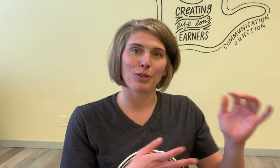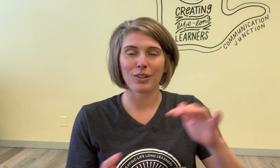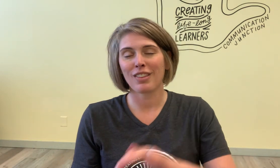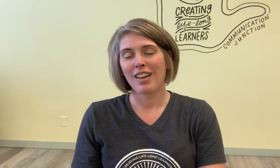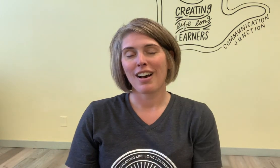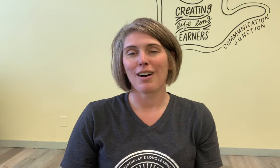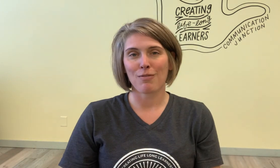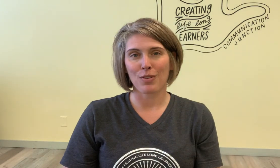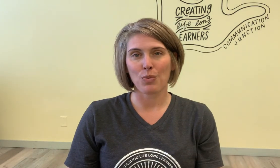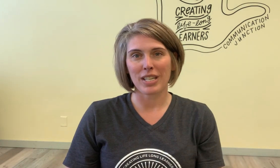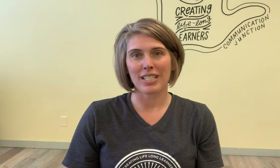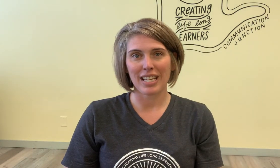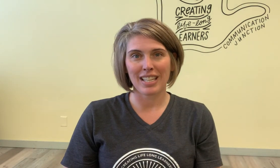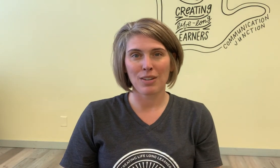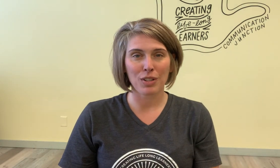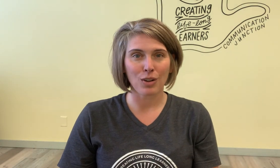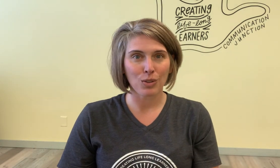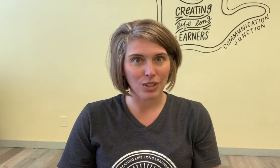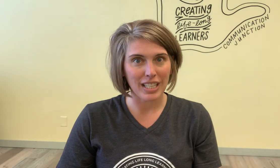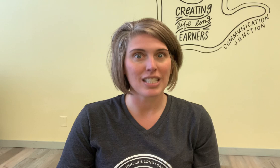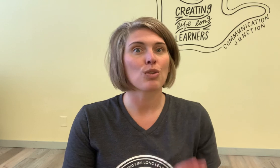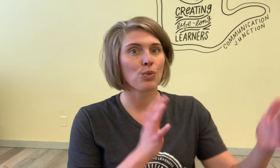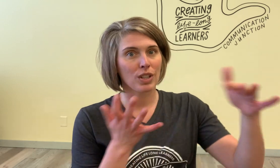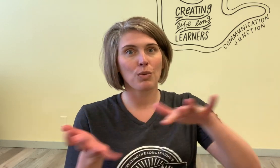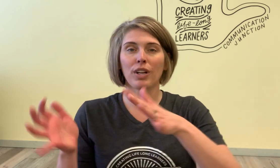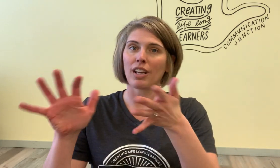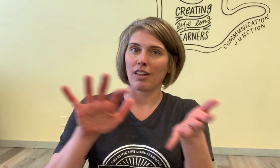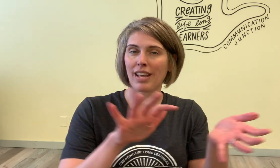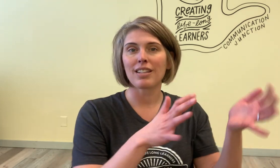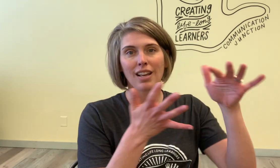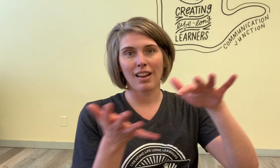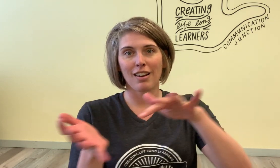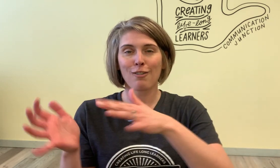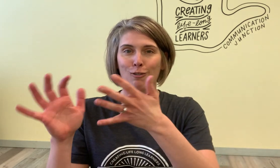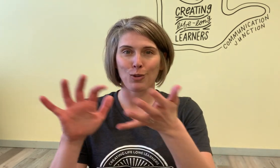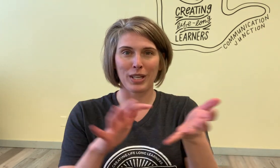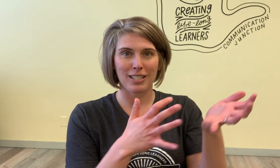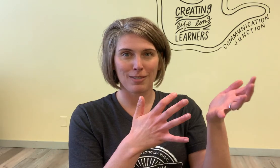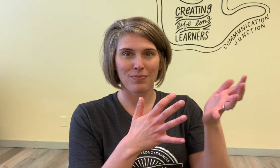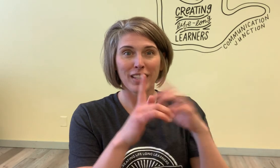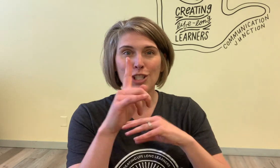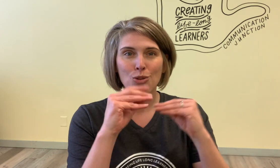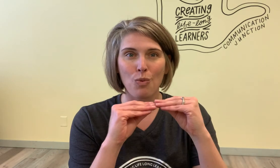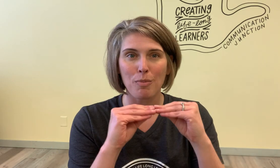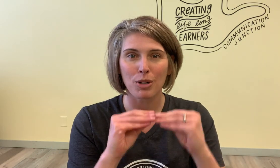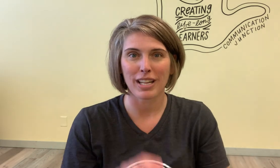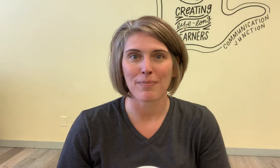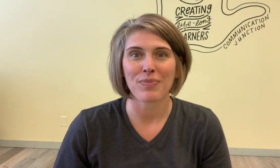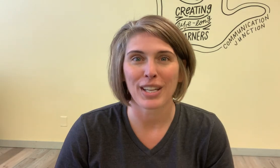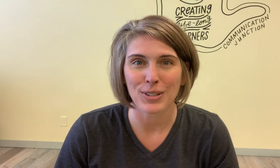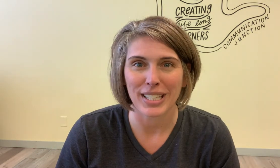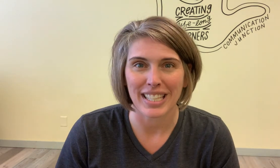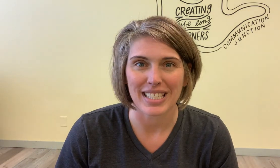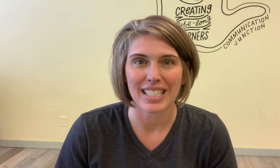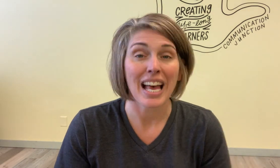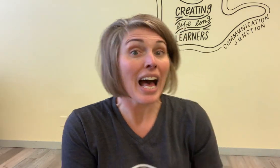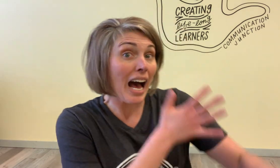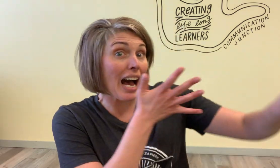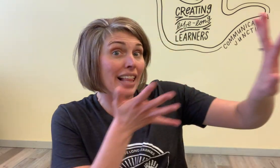forth for the wind. And then with our older kids, really working on that sign for wind. Let's do it one more time. It goes like this. I